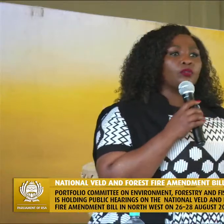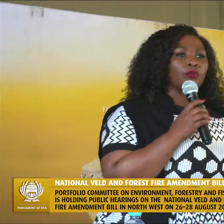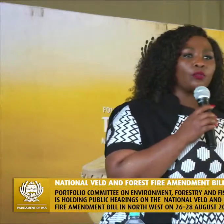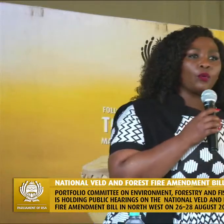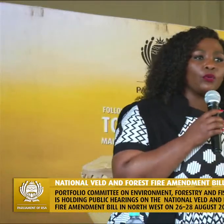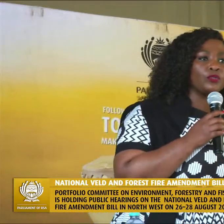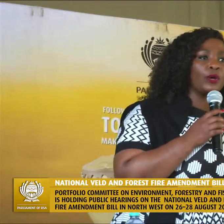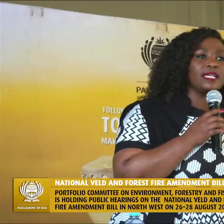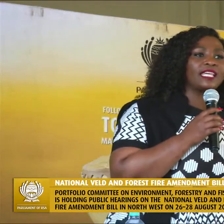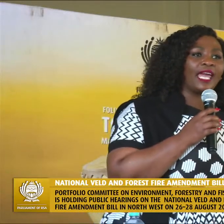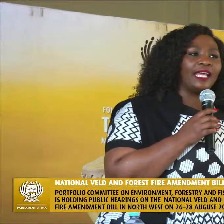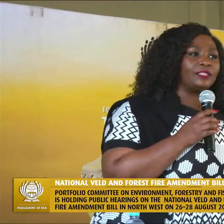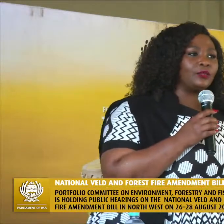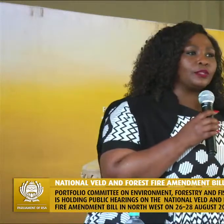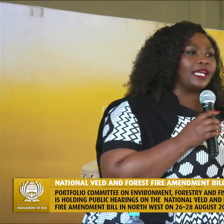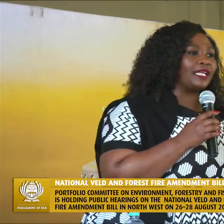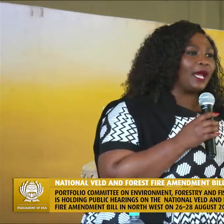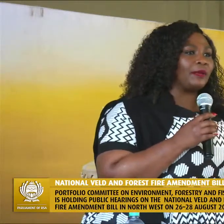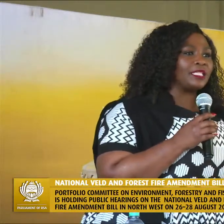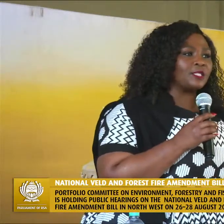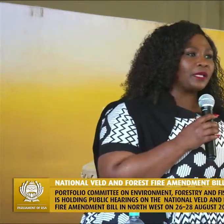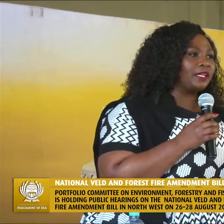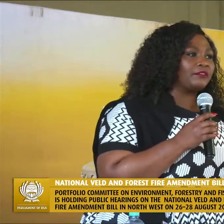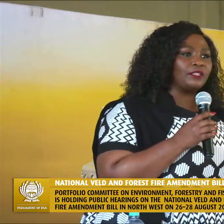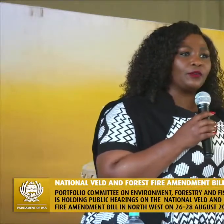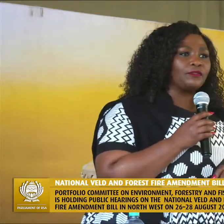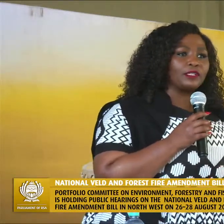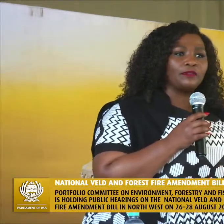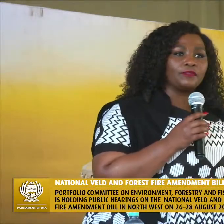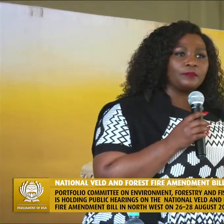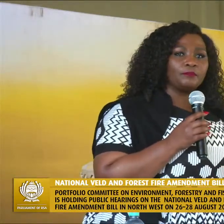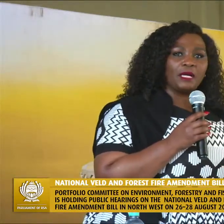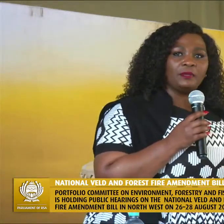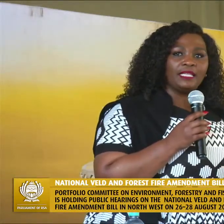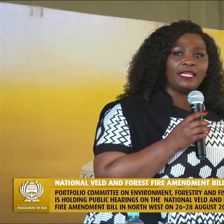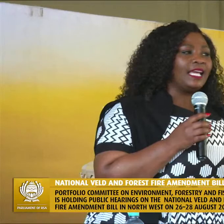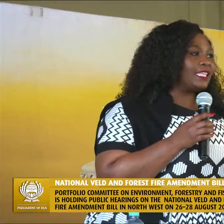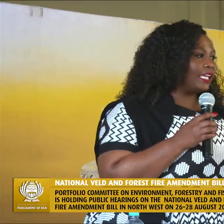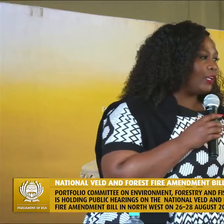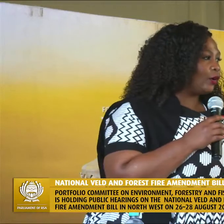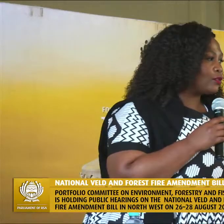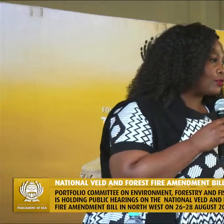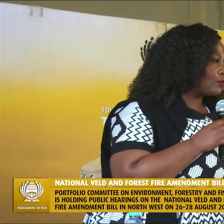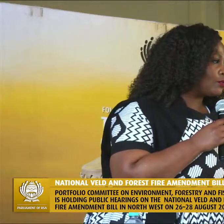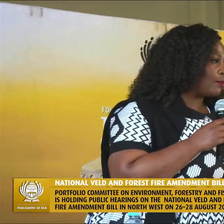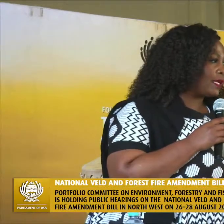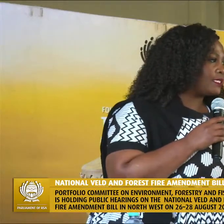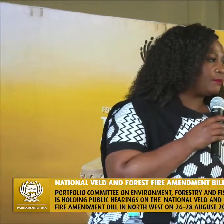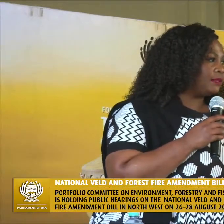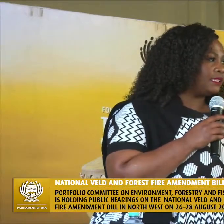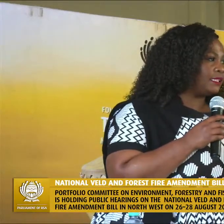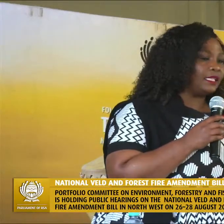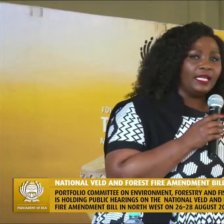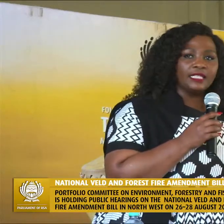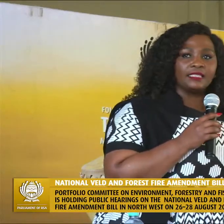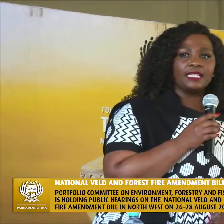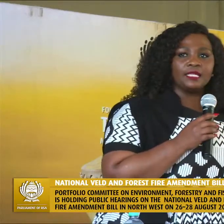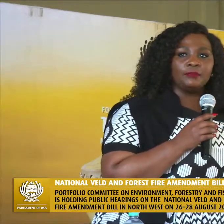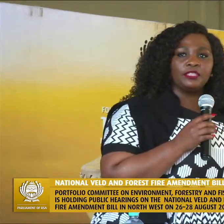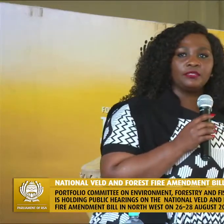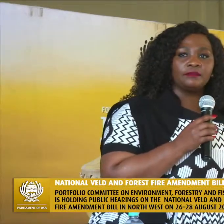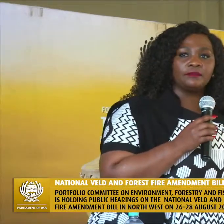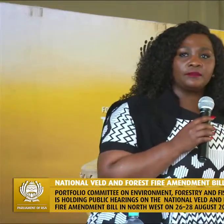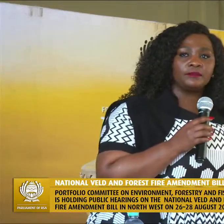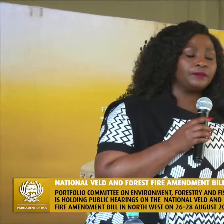and also those who are scared to stand up and speak in front of of the public they can also do so by submitting linkedin